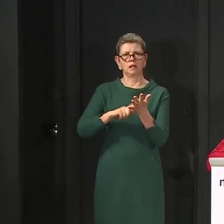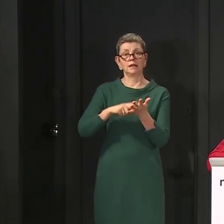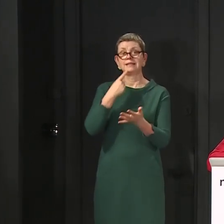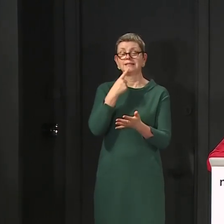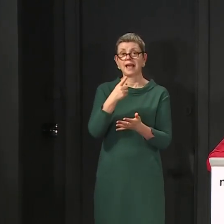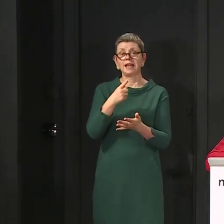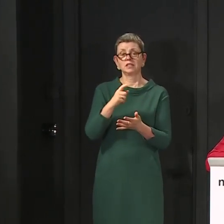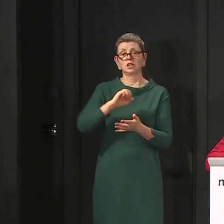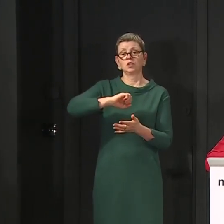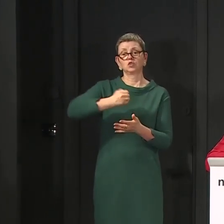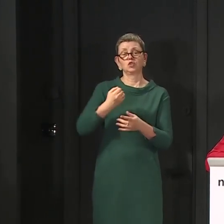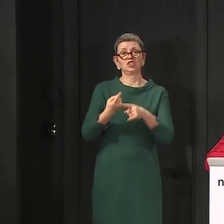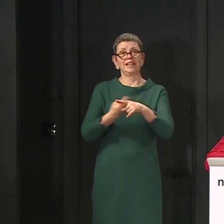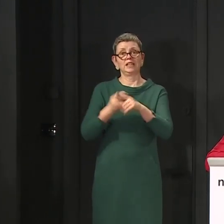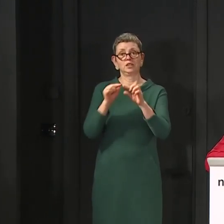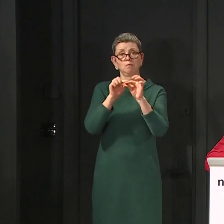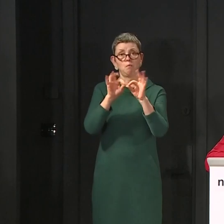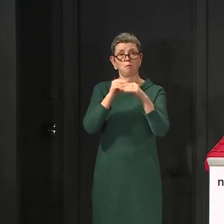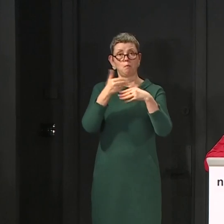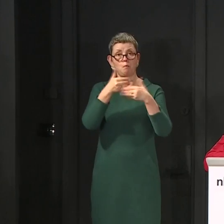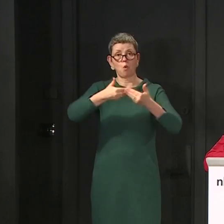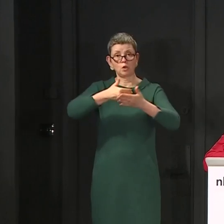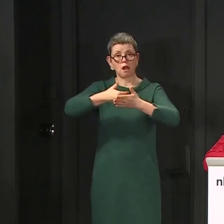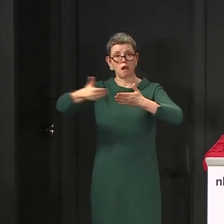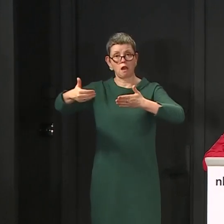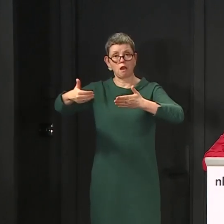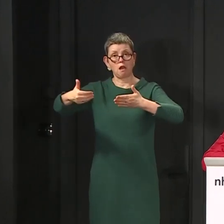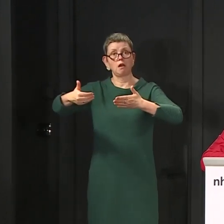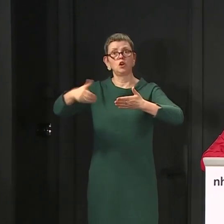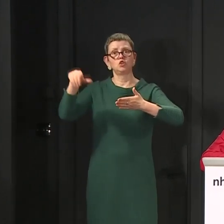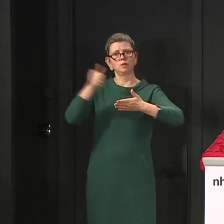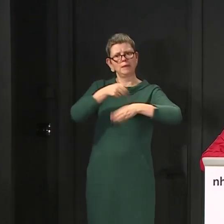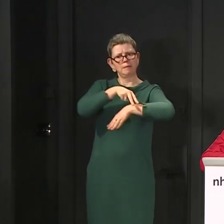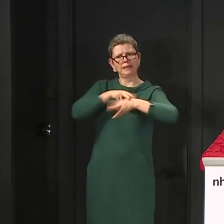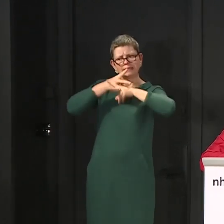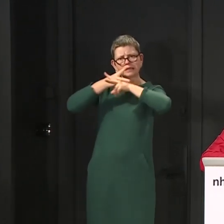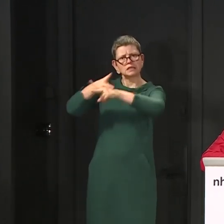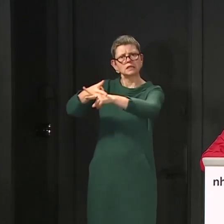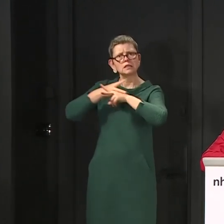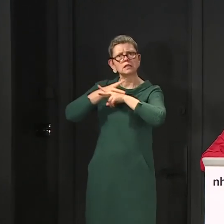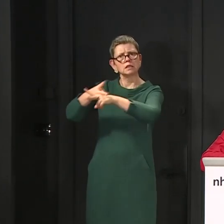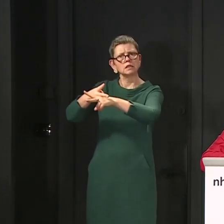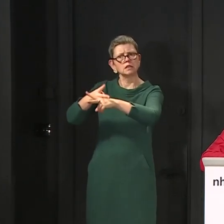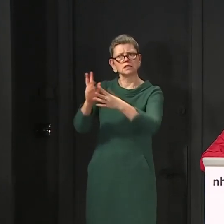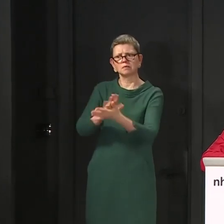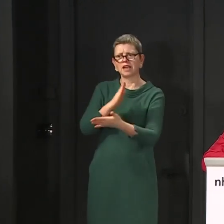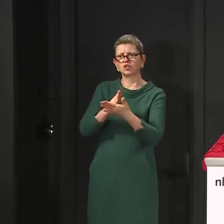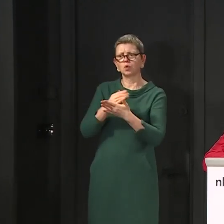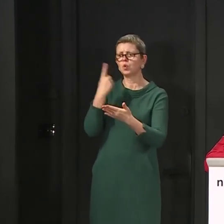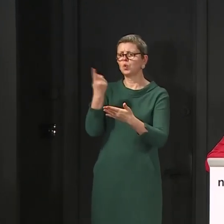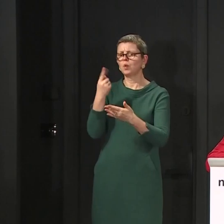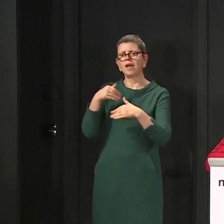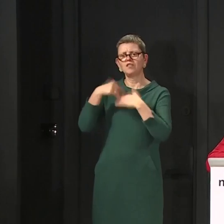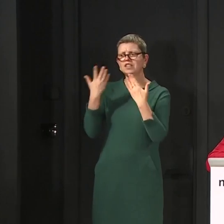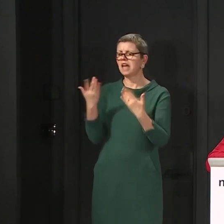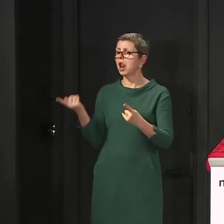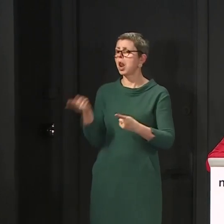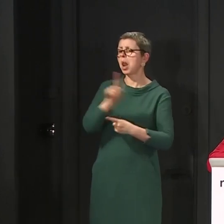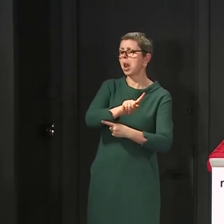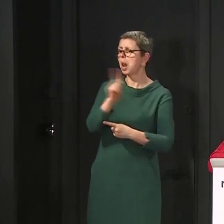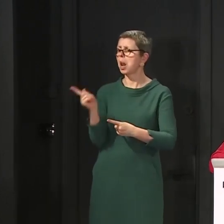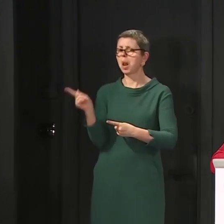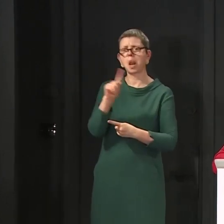down south. Just to quote him, he said, "For the good of both populations, the Scottish border should be policed for day trippers or those whose trips are non-essential